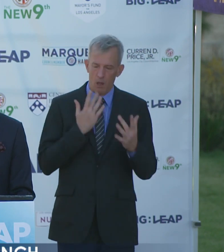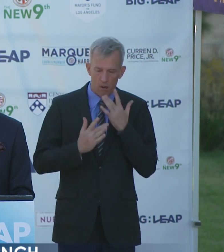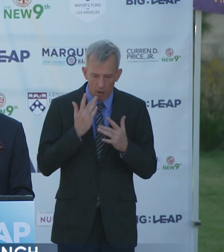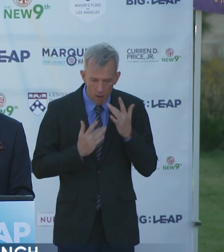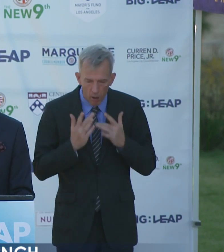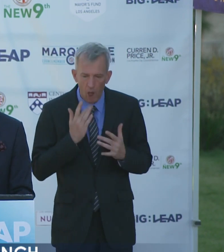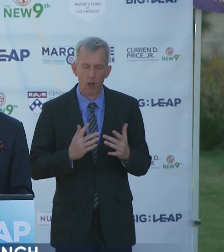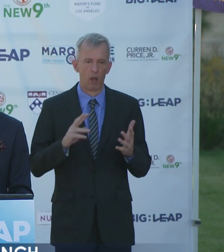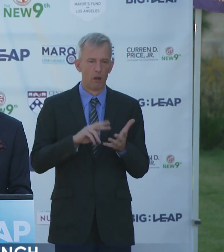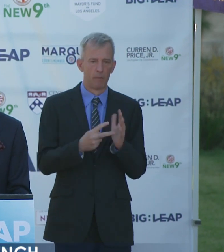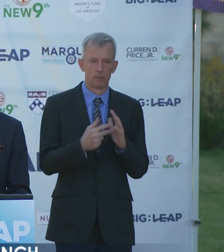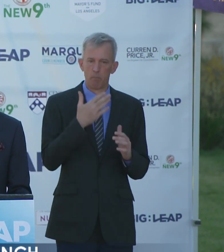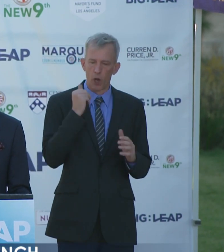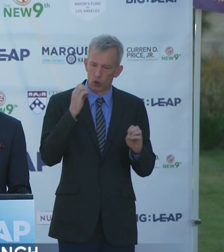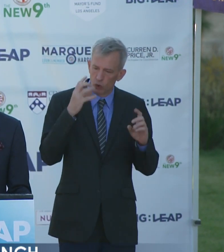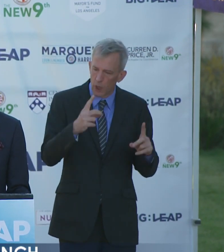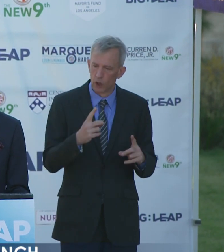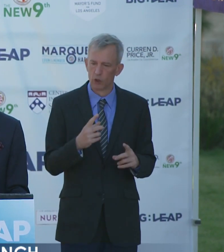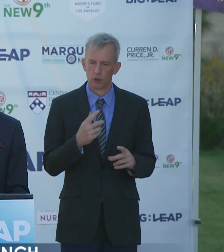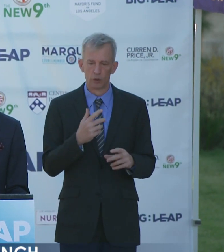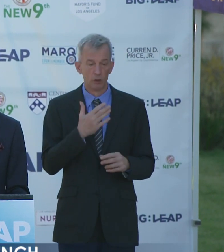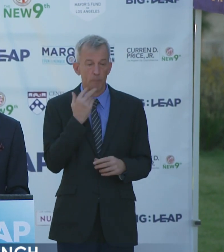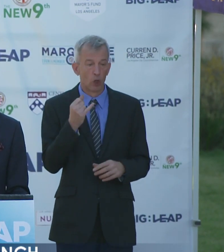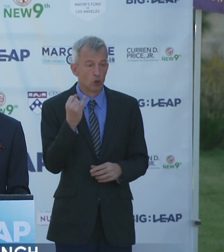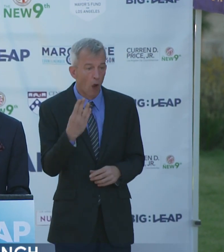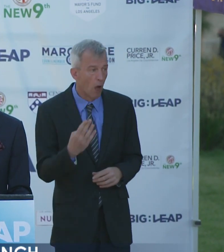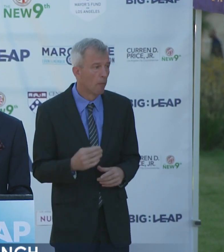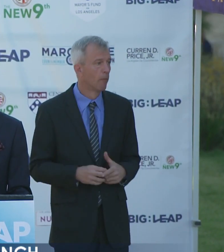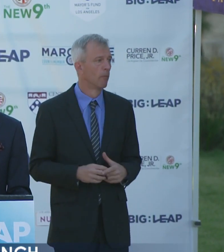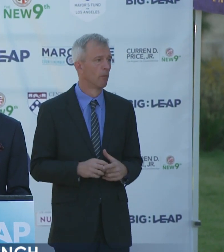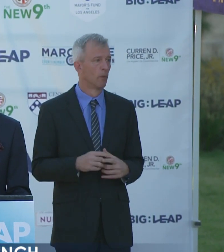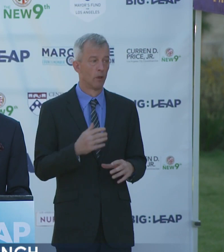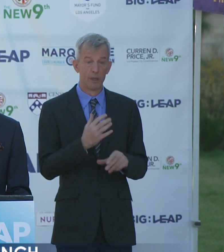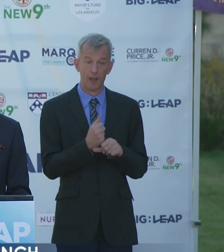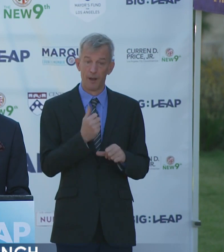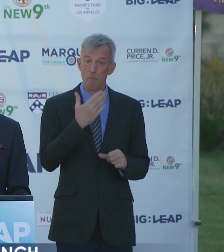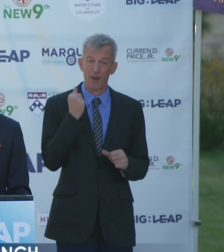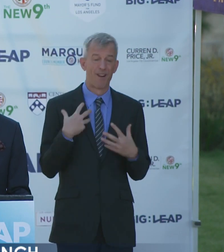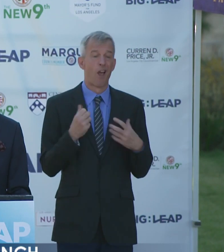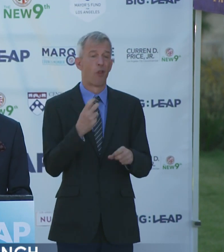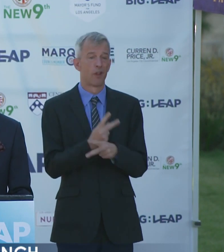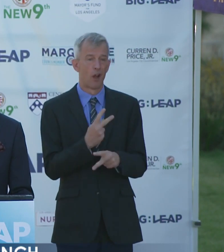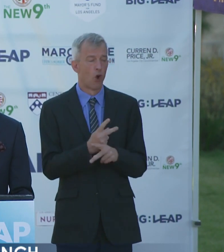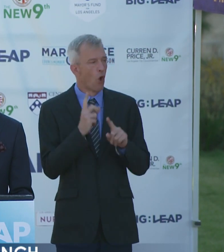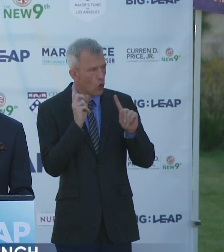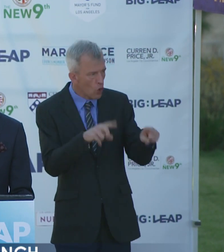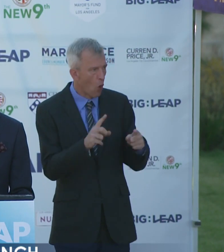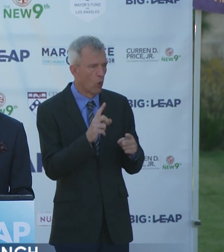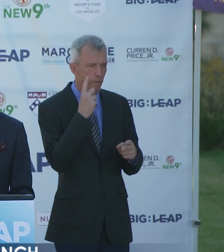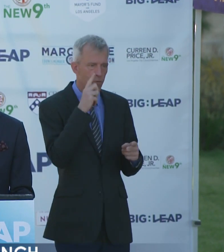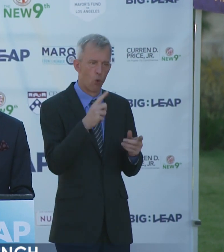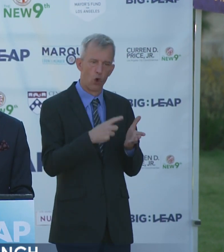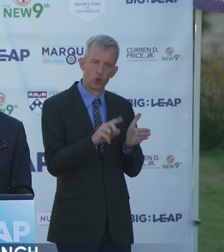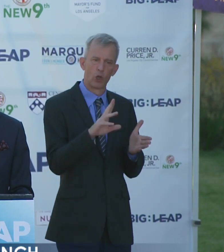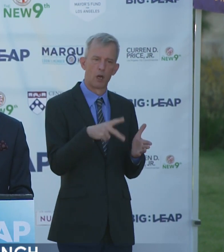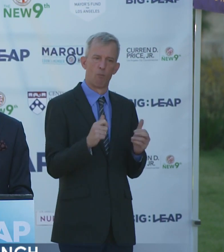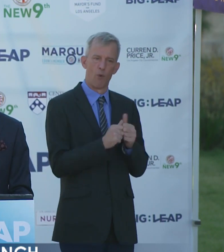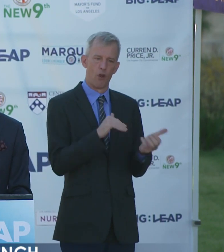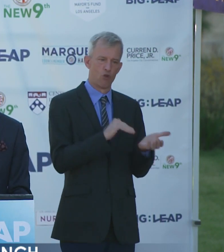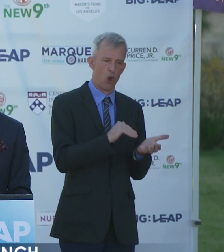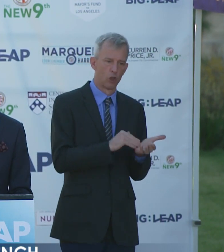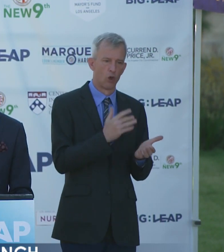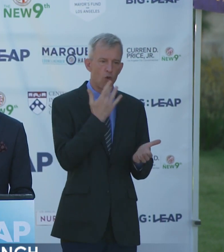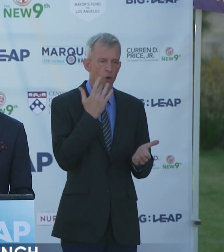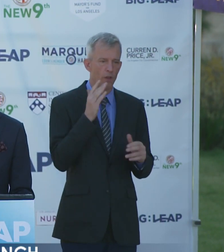education or a better job, affording childcare, accessing critical health care, going for that checkup instead of going to an emergency room. We're making